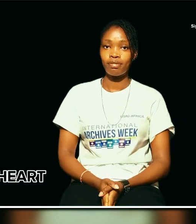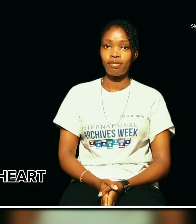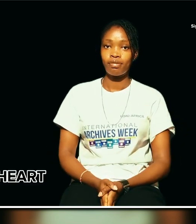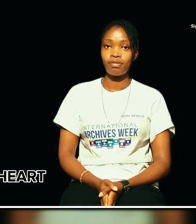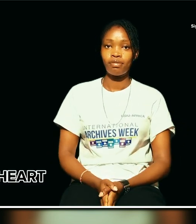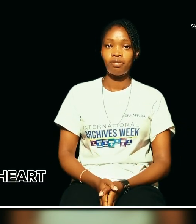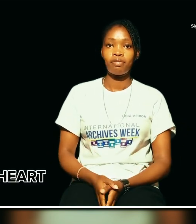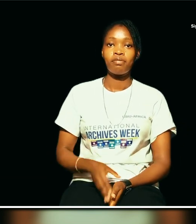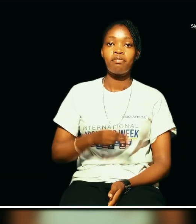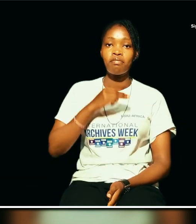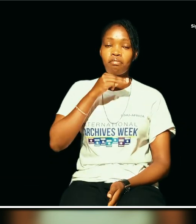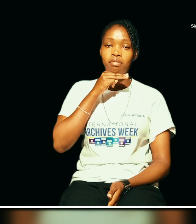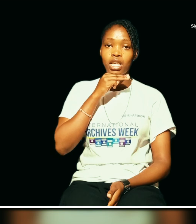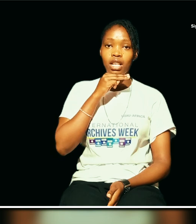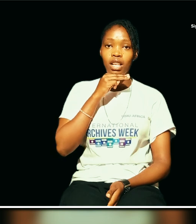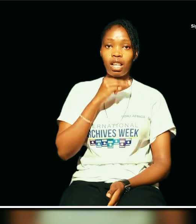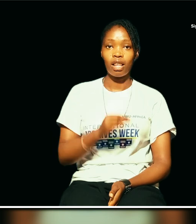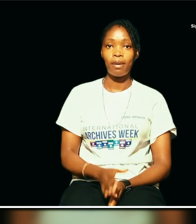male,